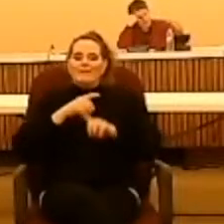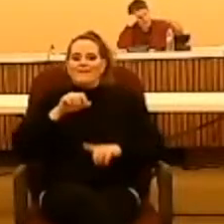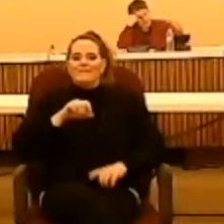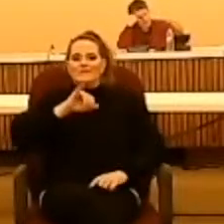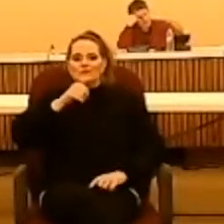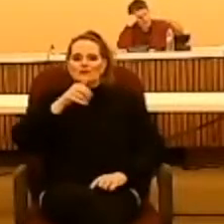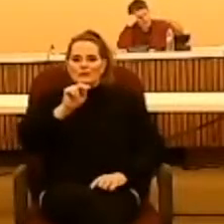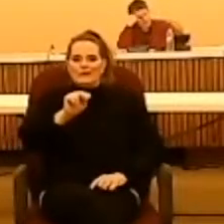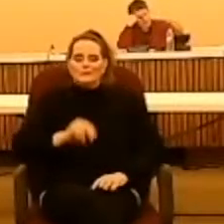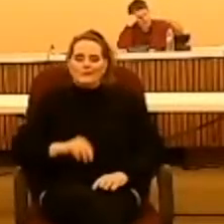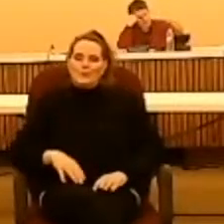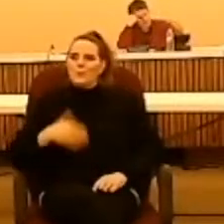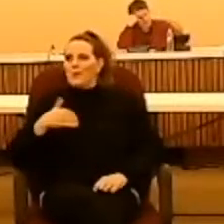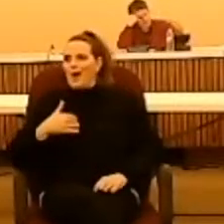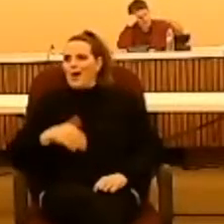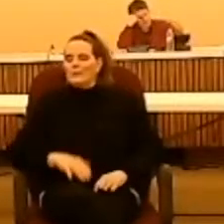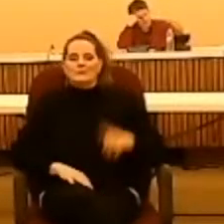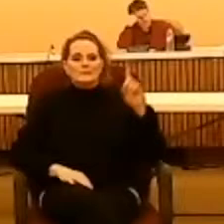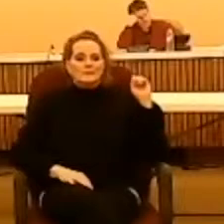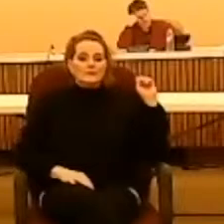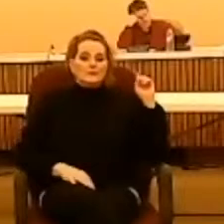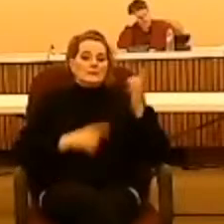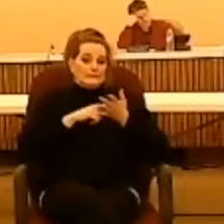any further discussion?